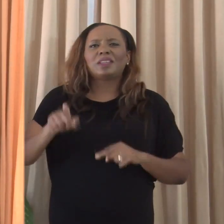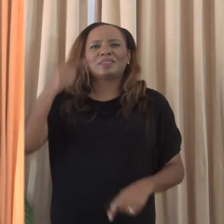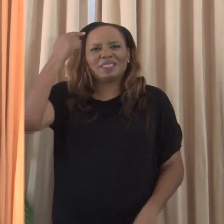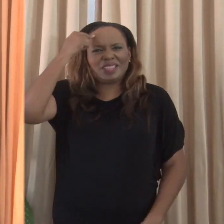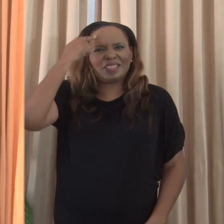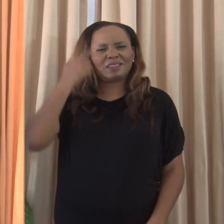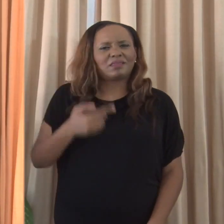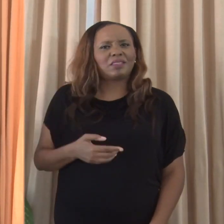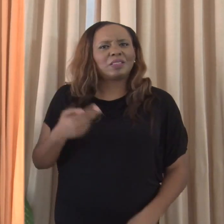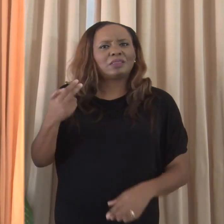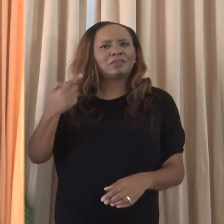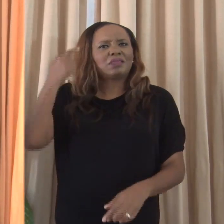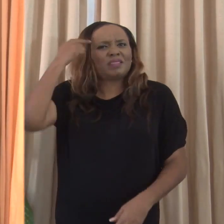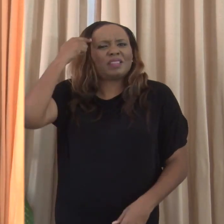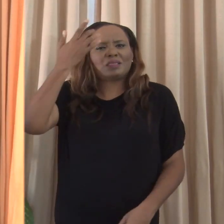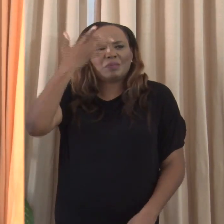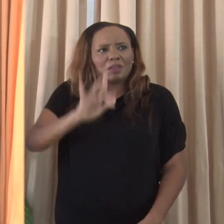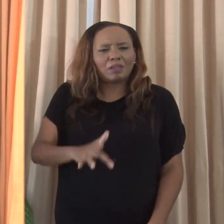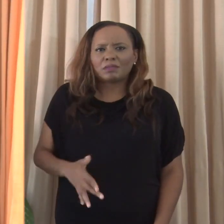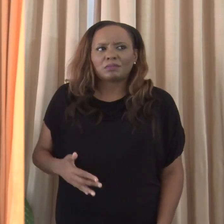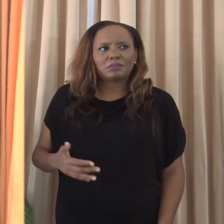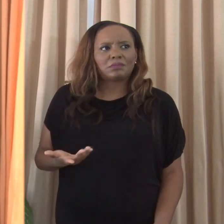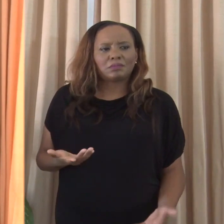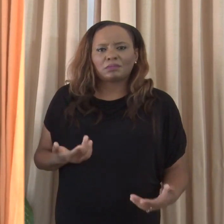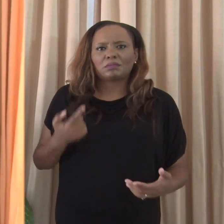and common sense, with which we are all blessed.